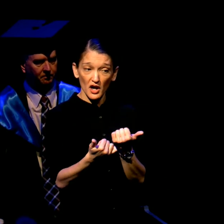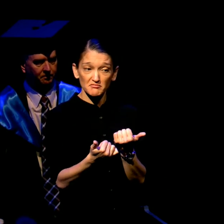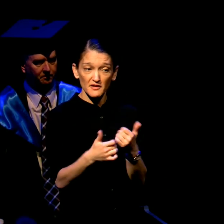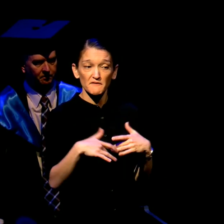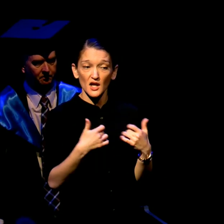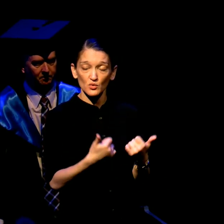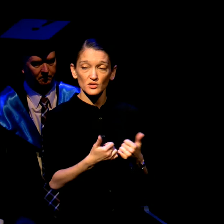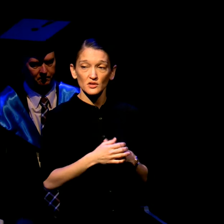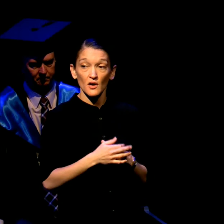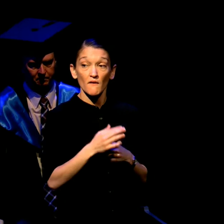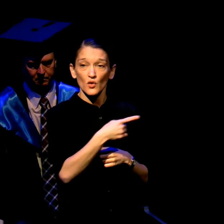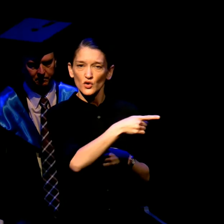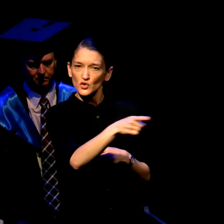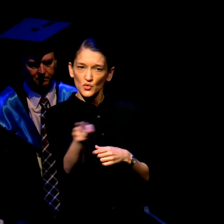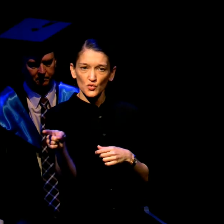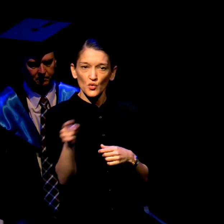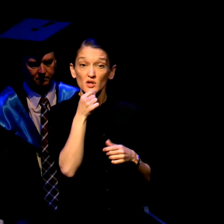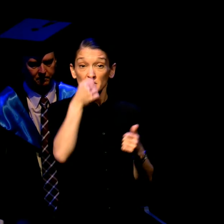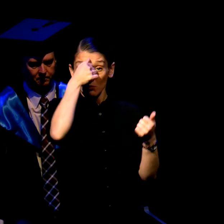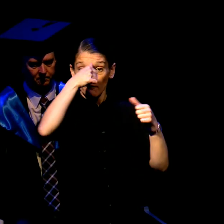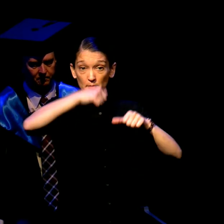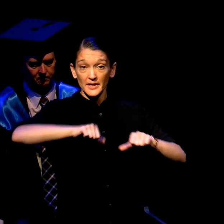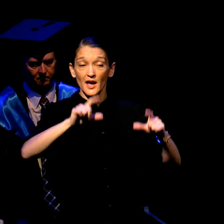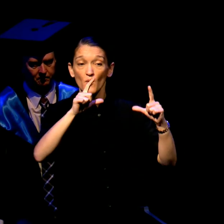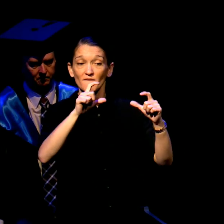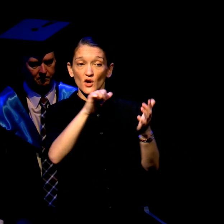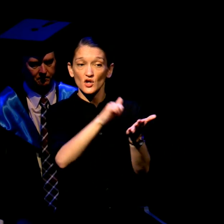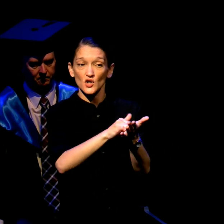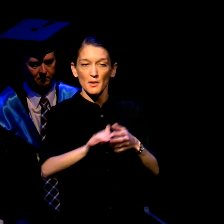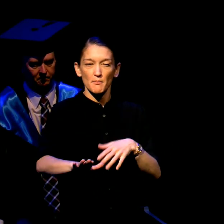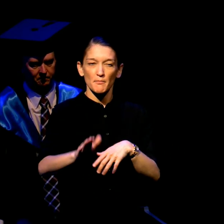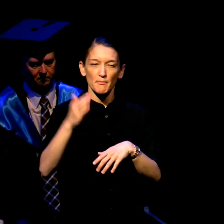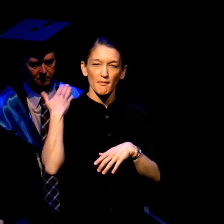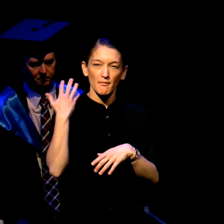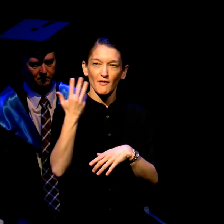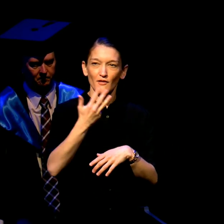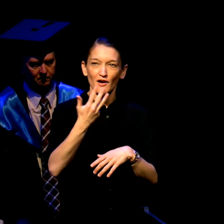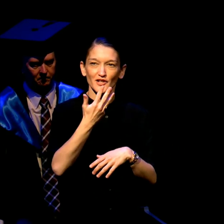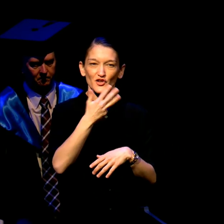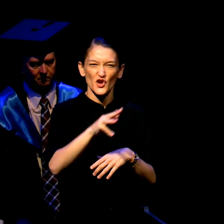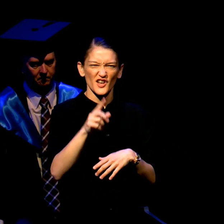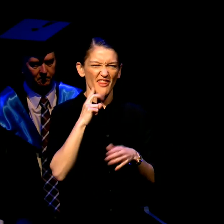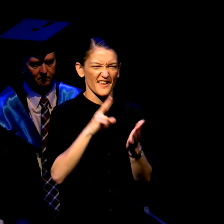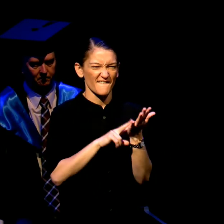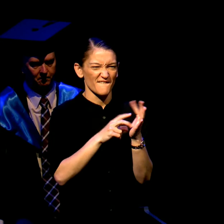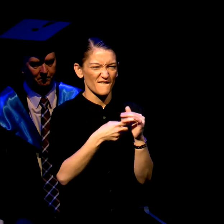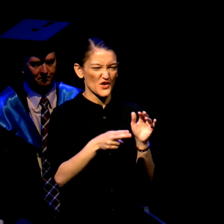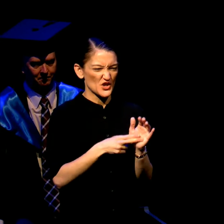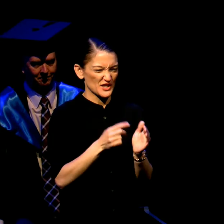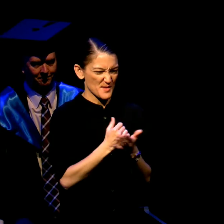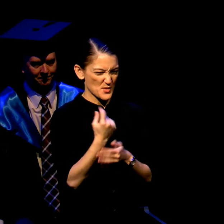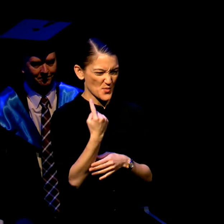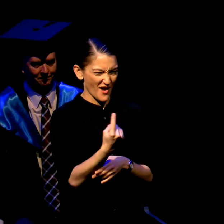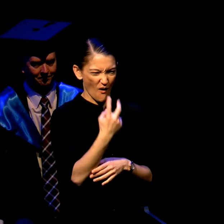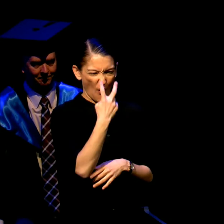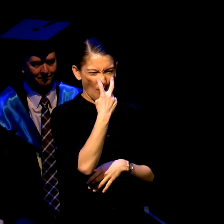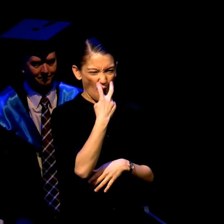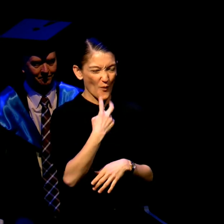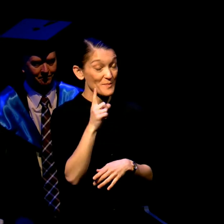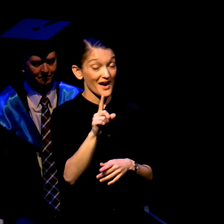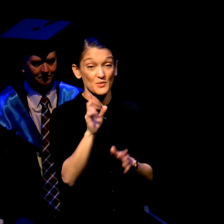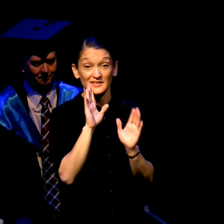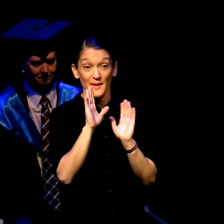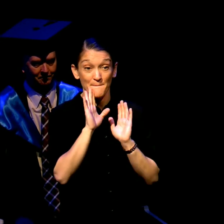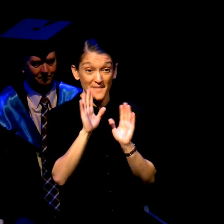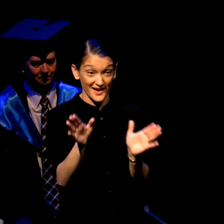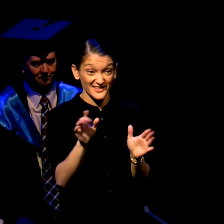are familiar with Photoshop, back in the 90s, I think it was like Photoshop version 1 or something that I used, and it was amazing that